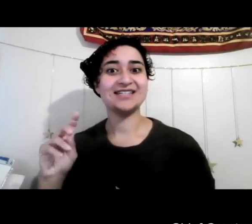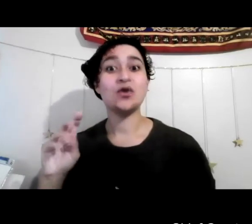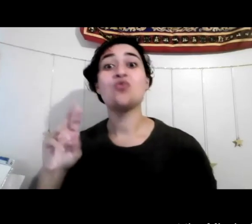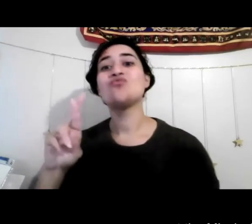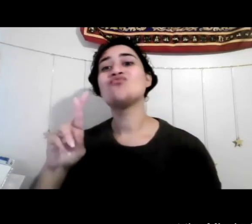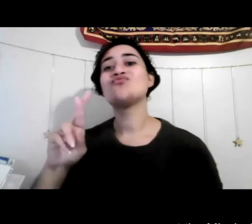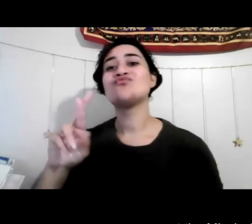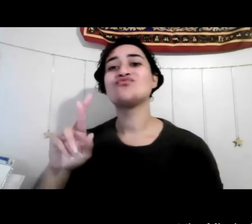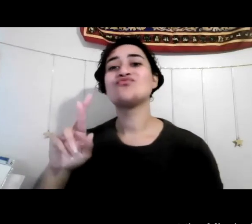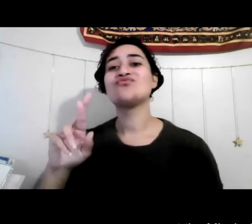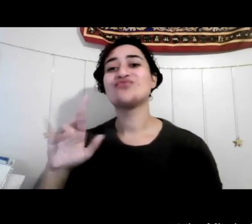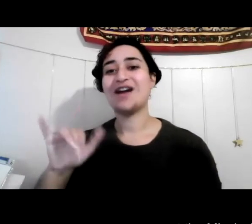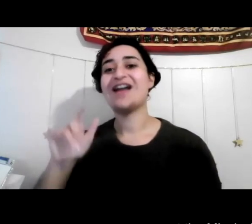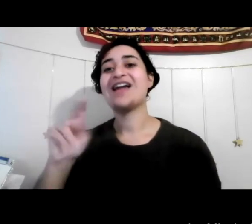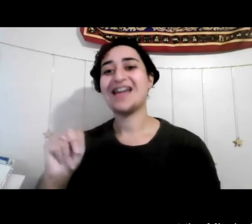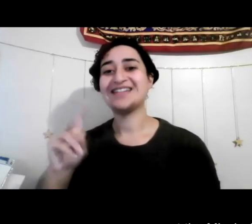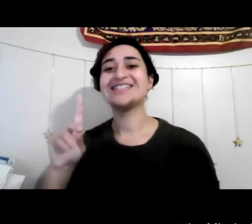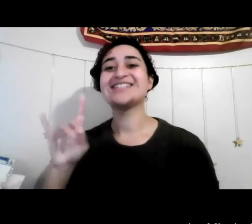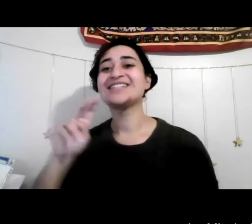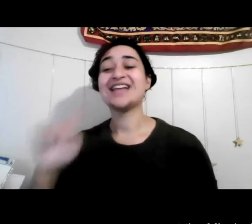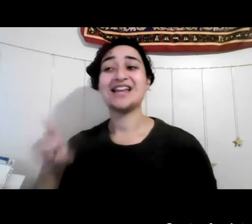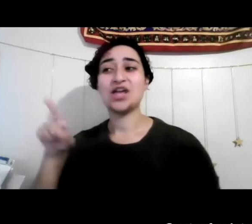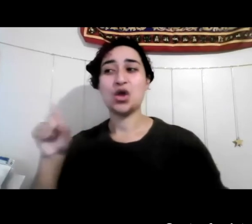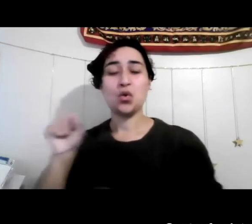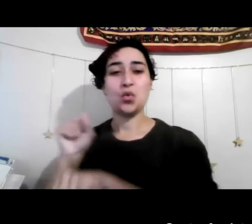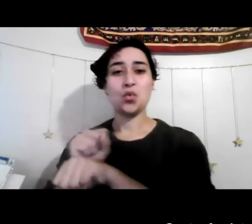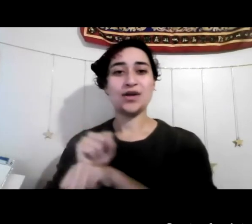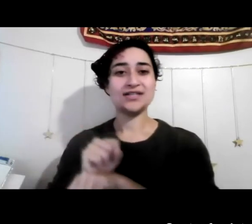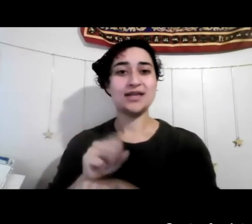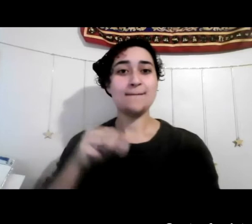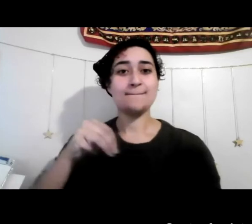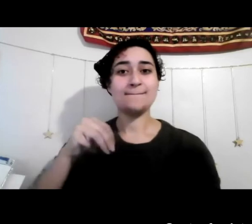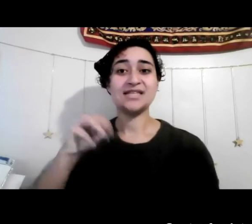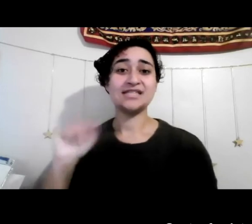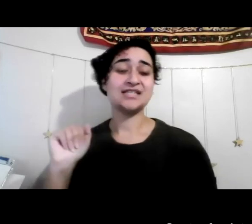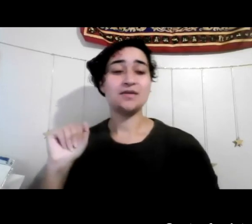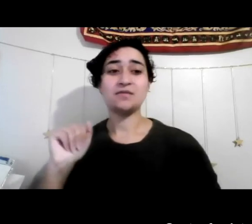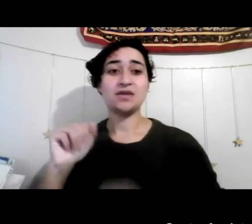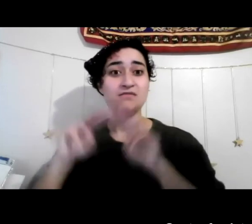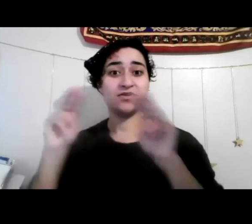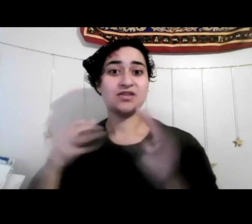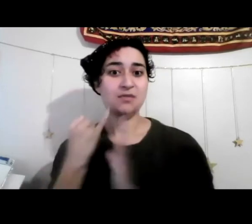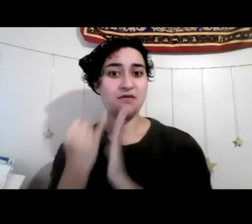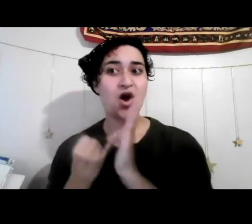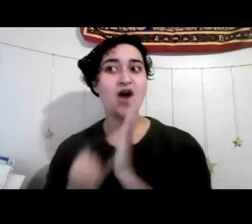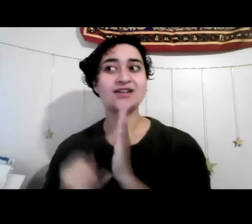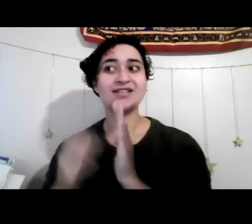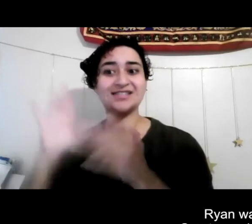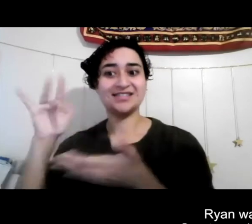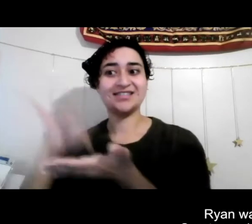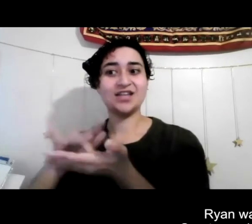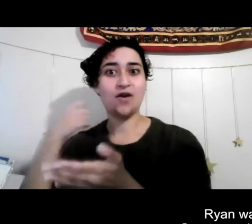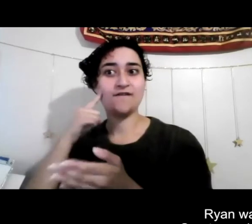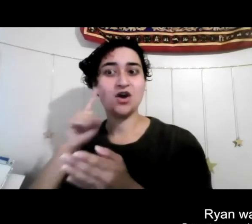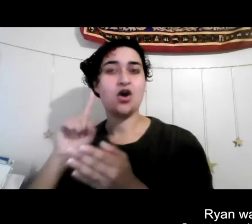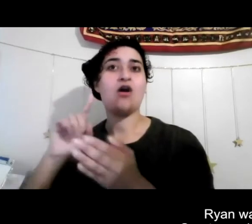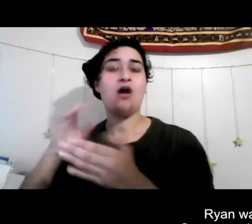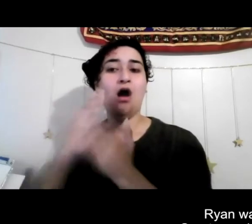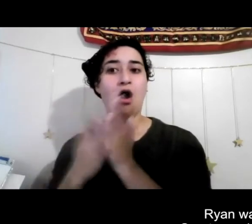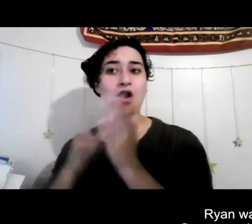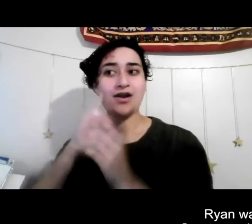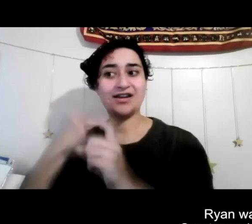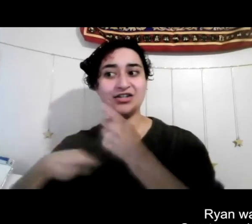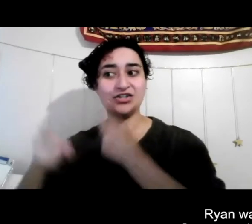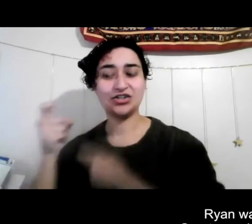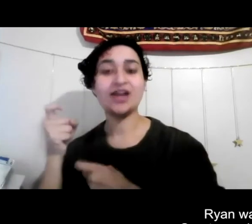Director at the Mississippi Museum of Art's Center for Art and Public Exchange. Ryan was previously